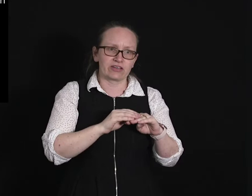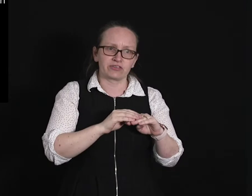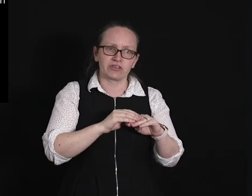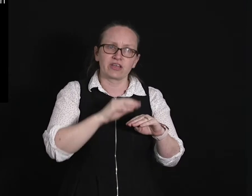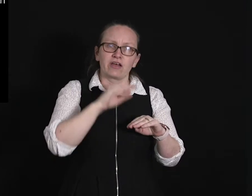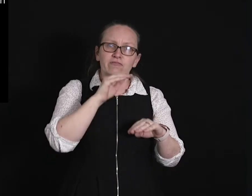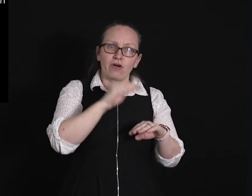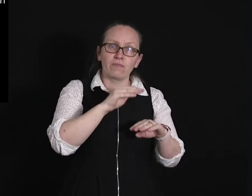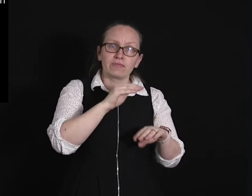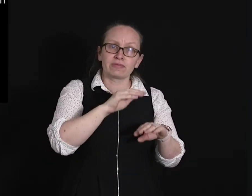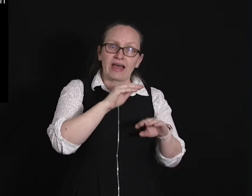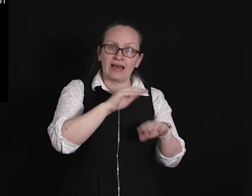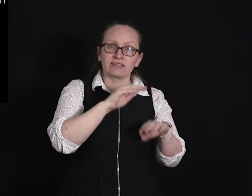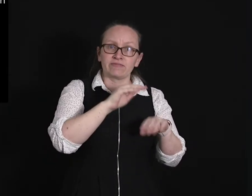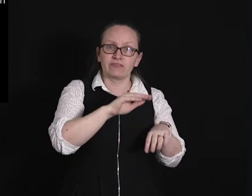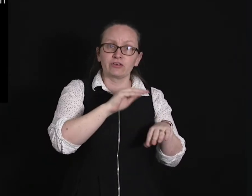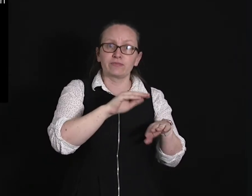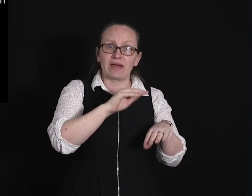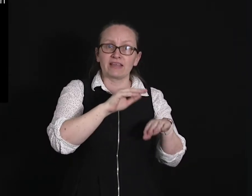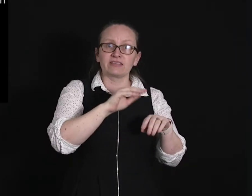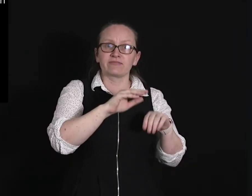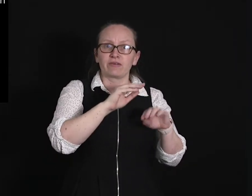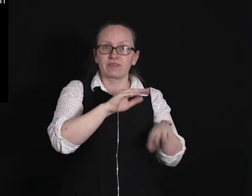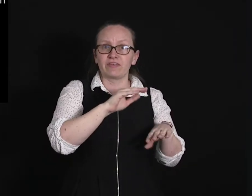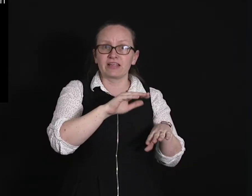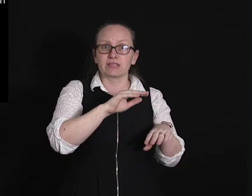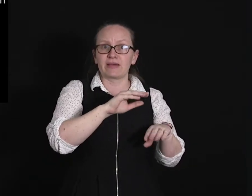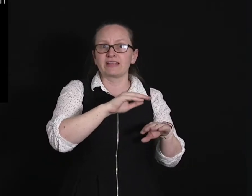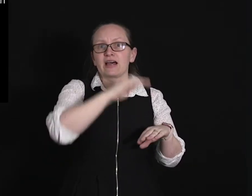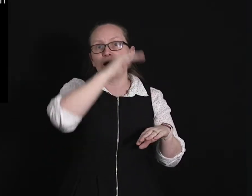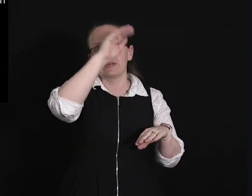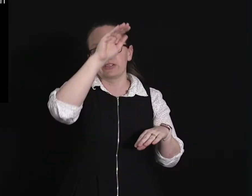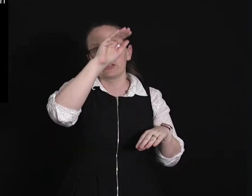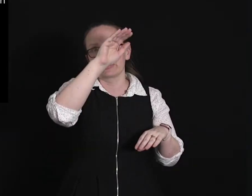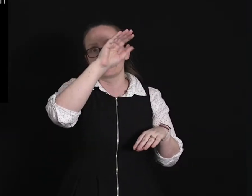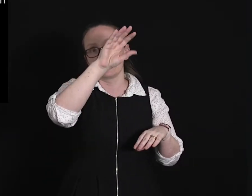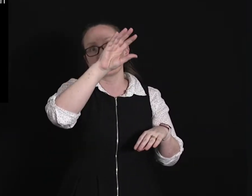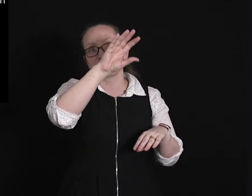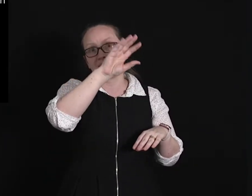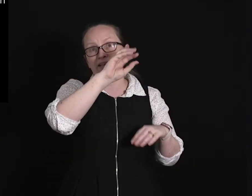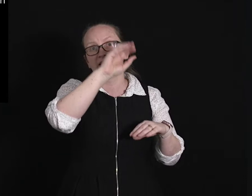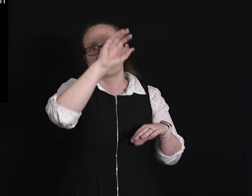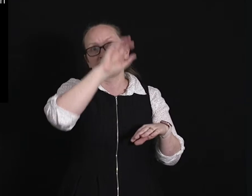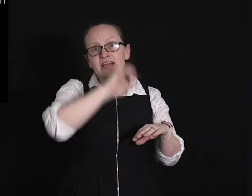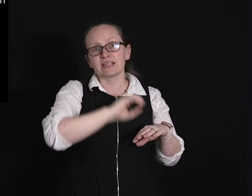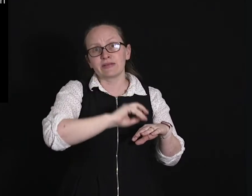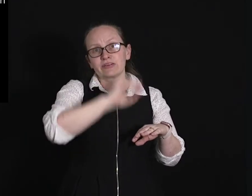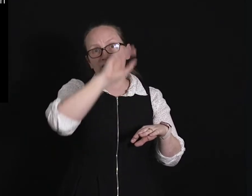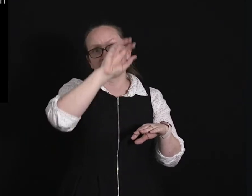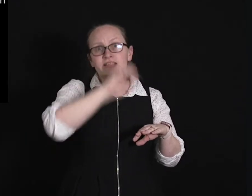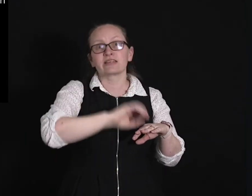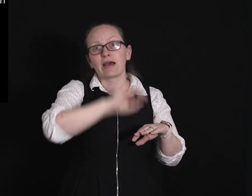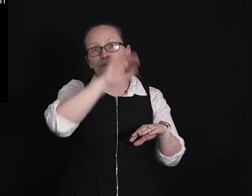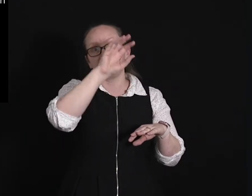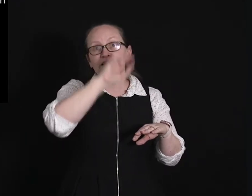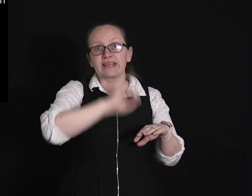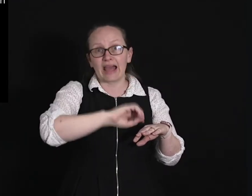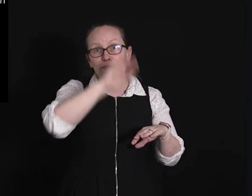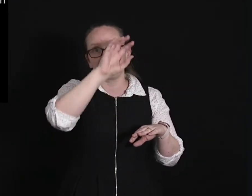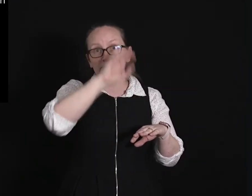electrons from that filled band, from the valence band, up into the conduction band, and that's because there's a big gap